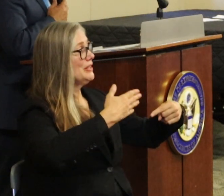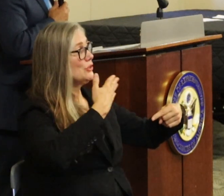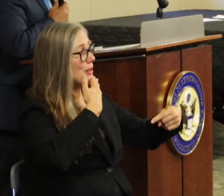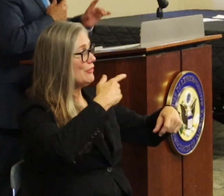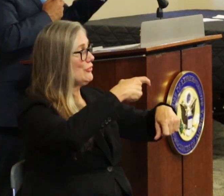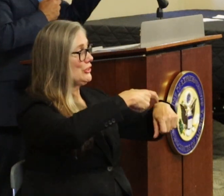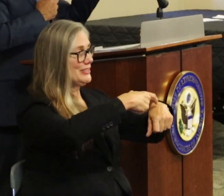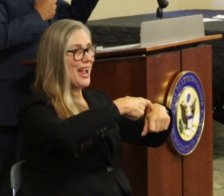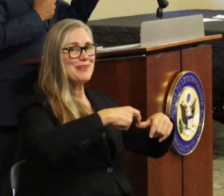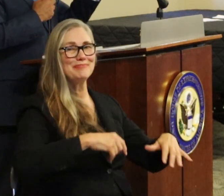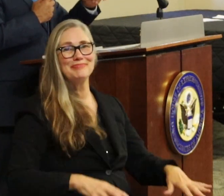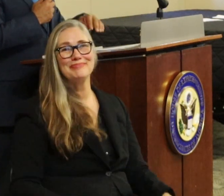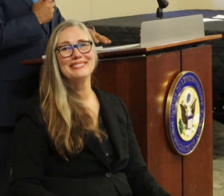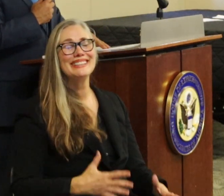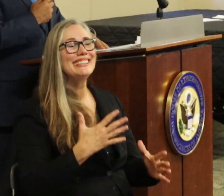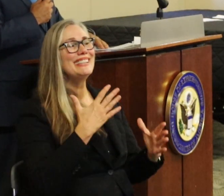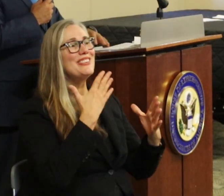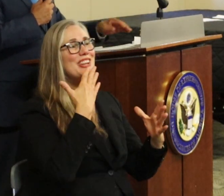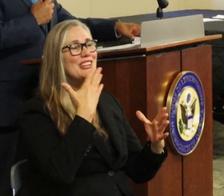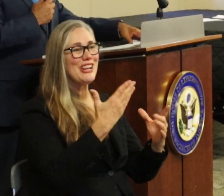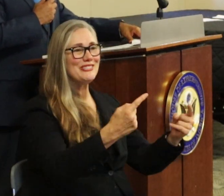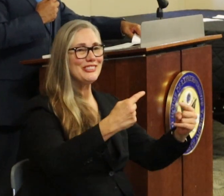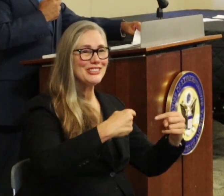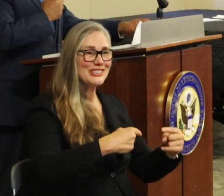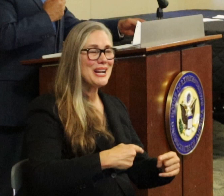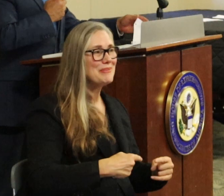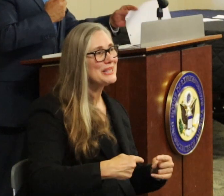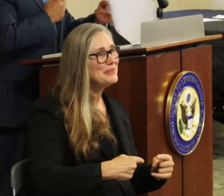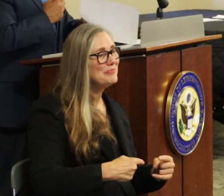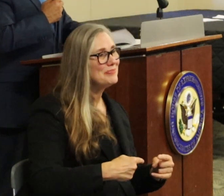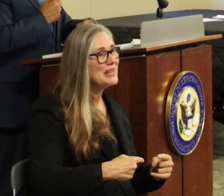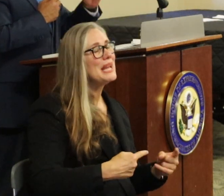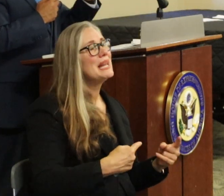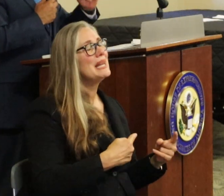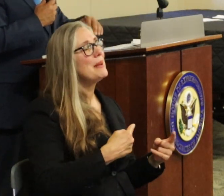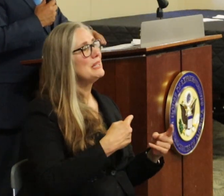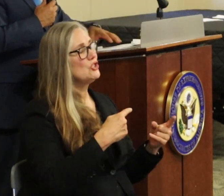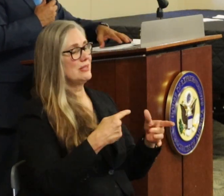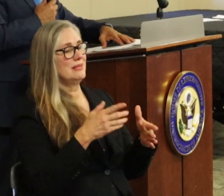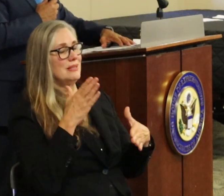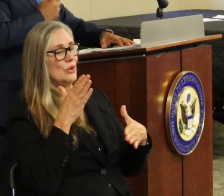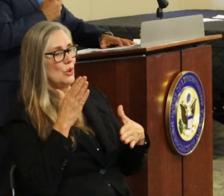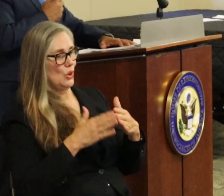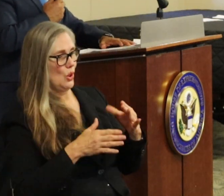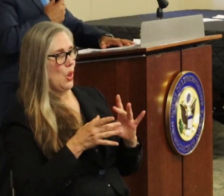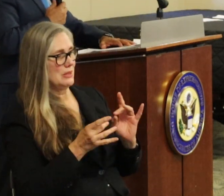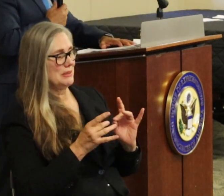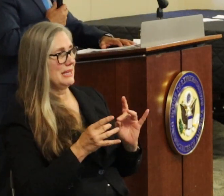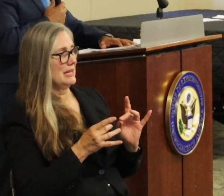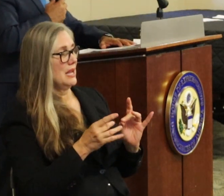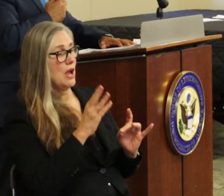for your time. Very grateful for you coming. Let me just close by saying a couple things. As part